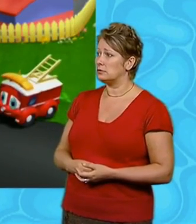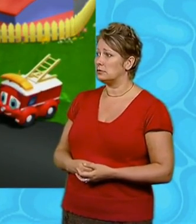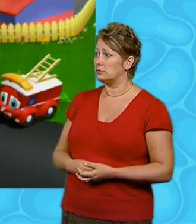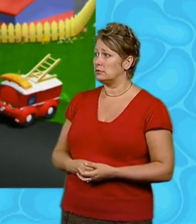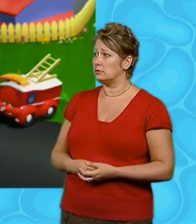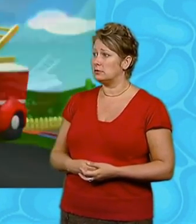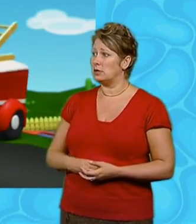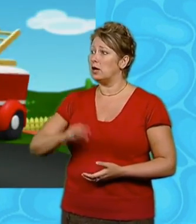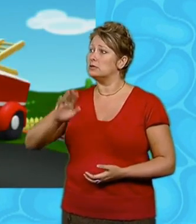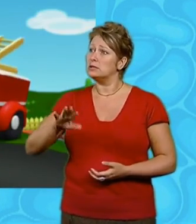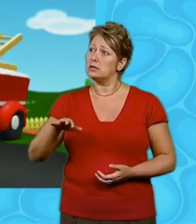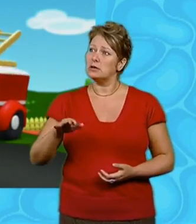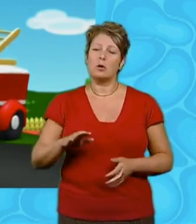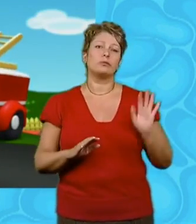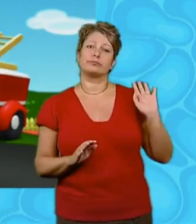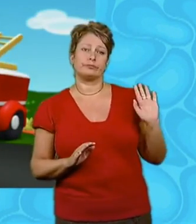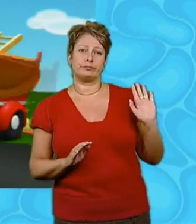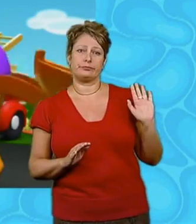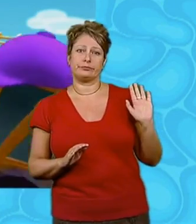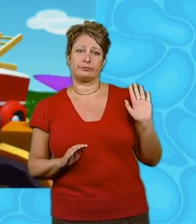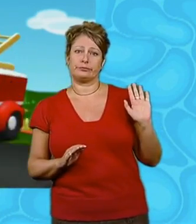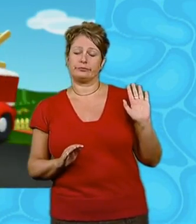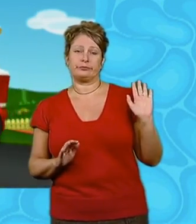Listen, DJ, I'm... Excuse me.